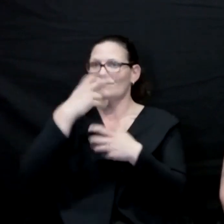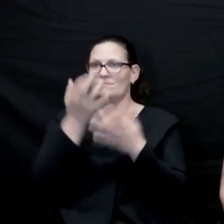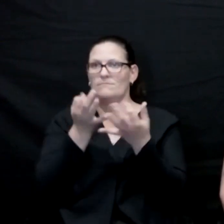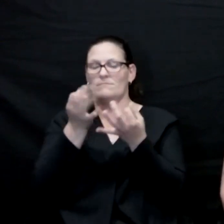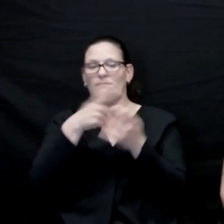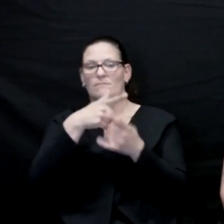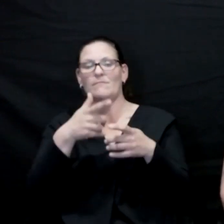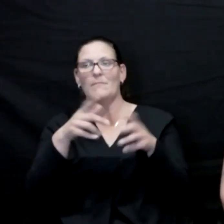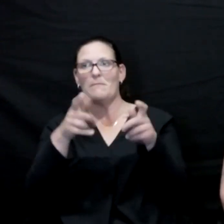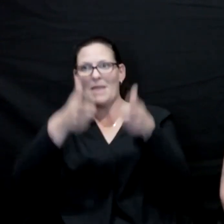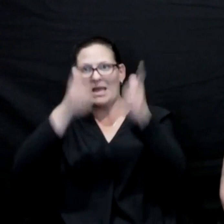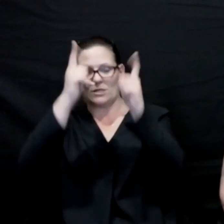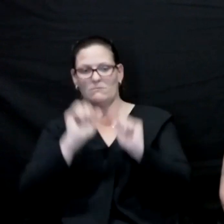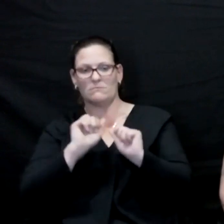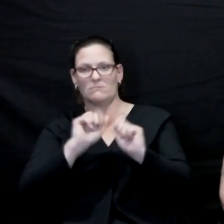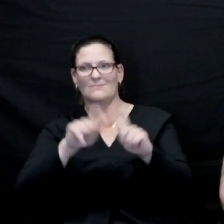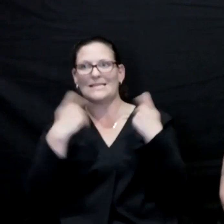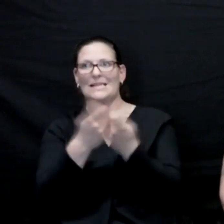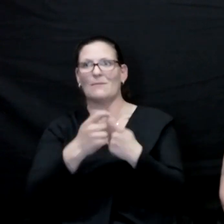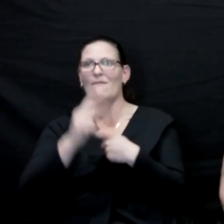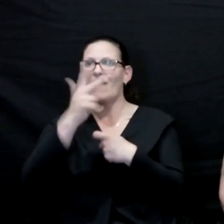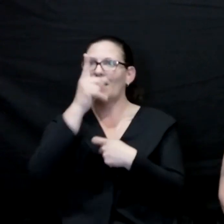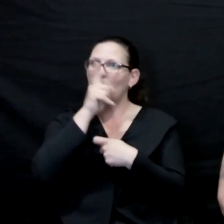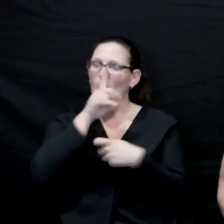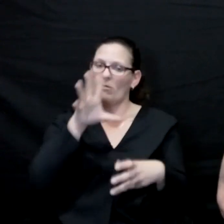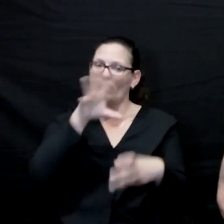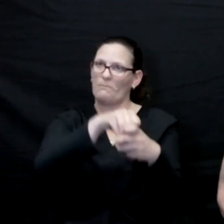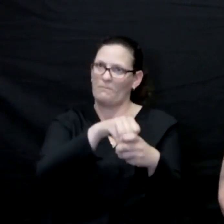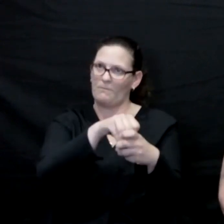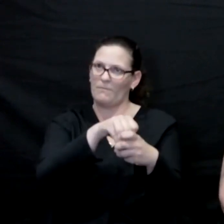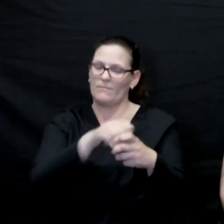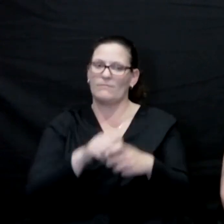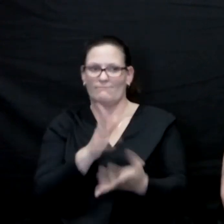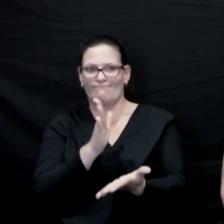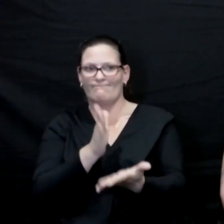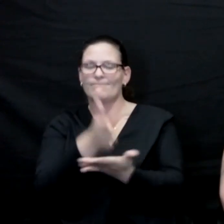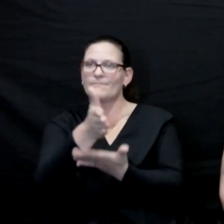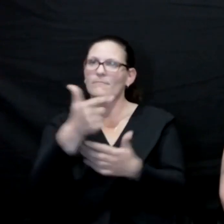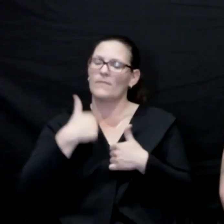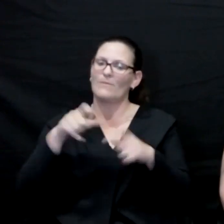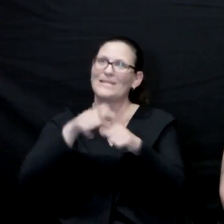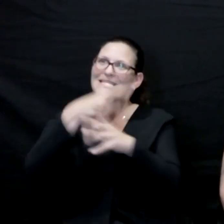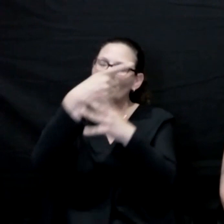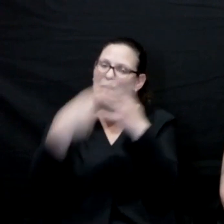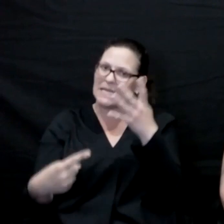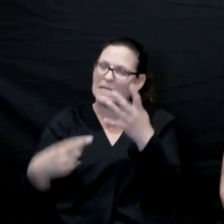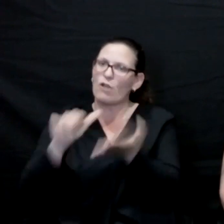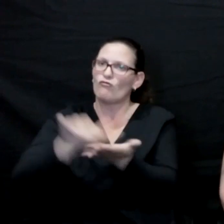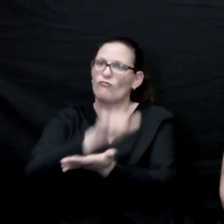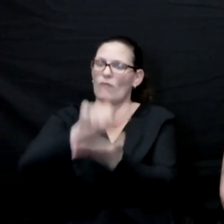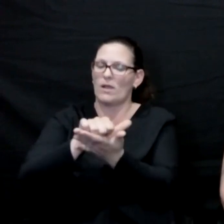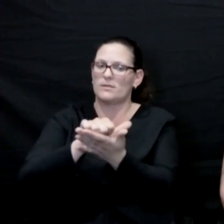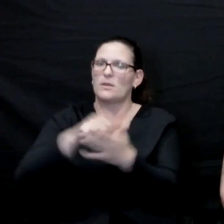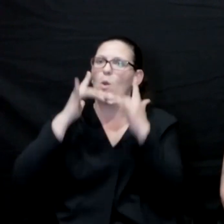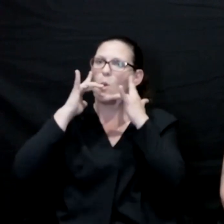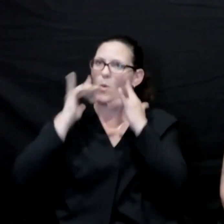8. So in essence, I'm a disability rights lawyer. So